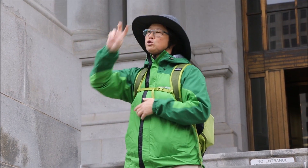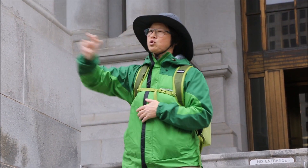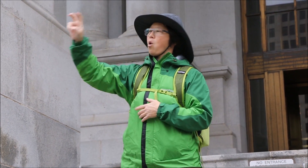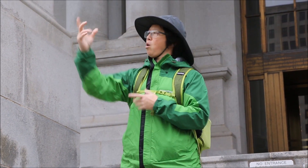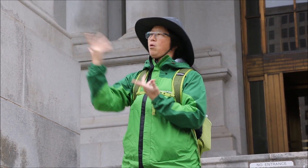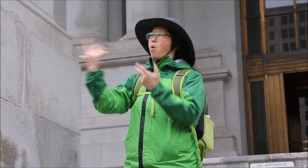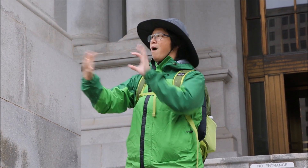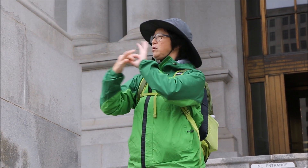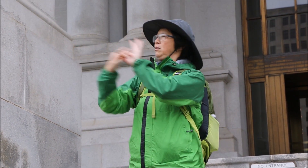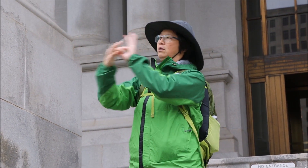have all these different signs.